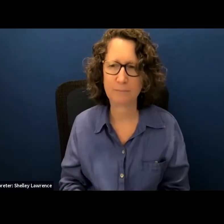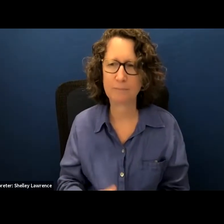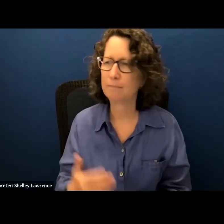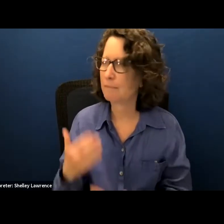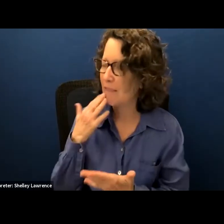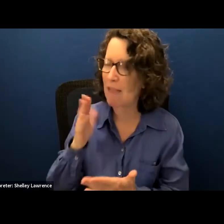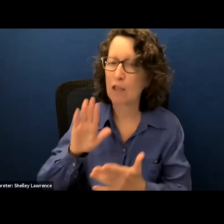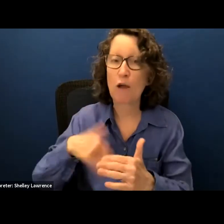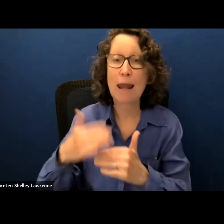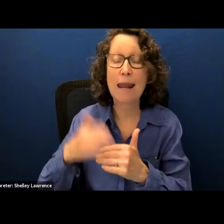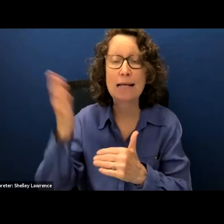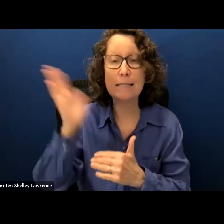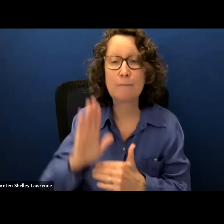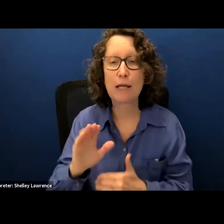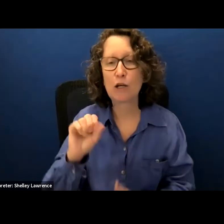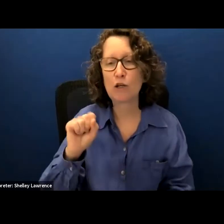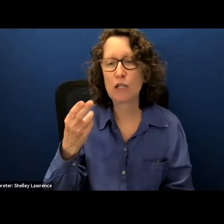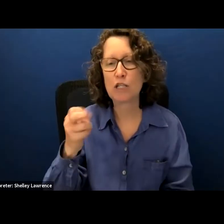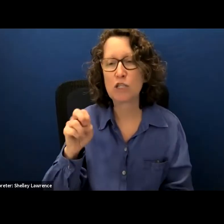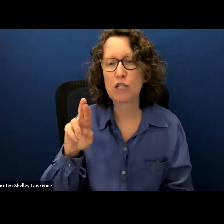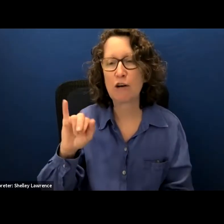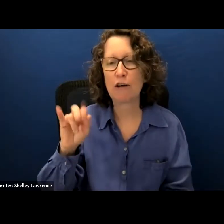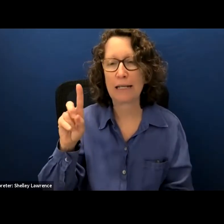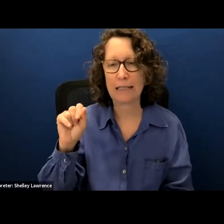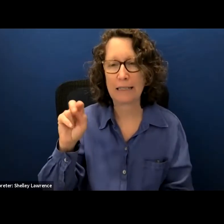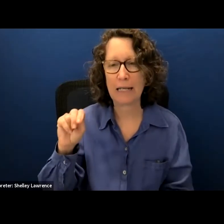Thank you. Next speaker is Sheridan Rosenberg.